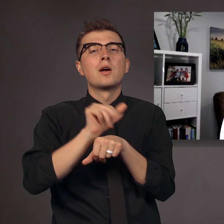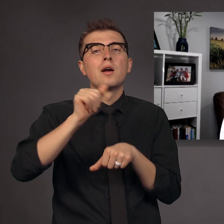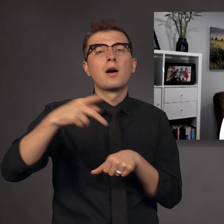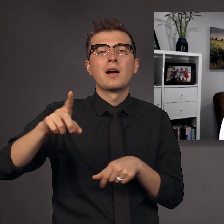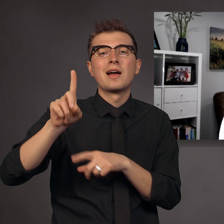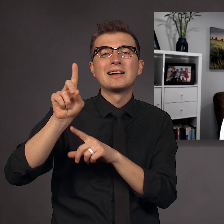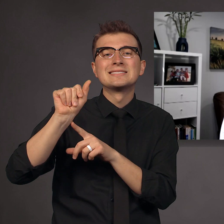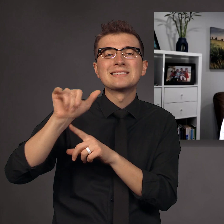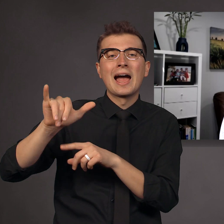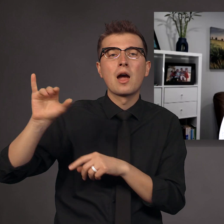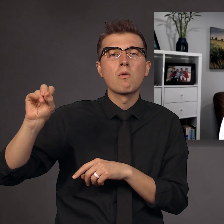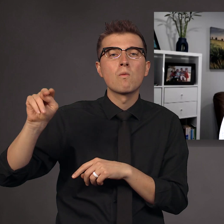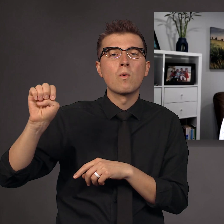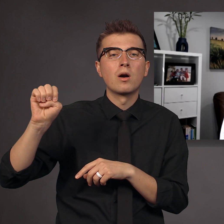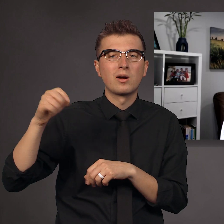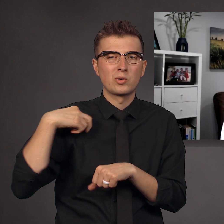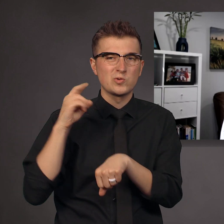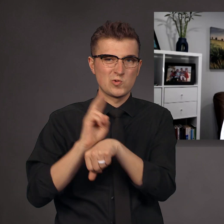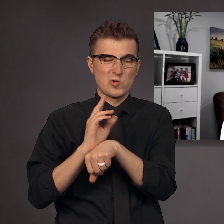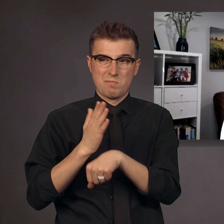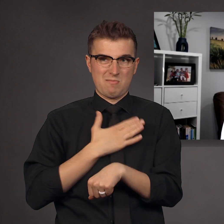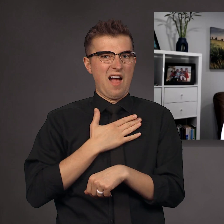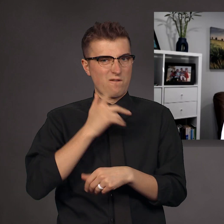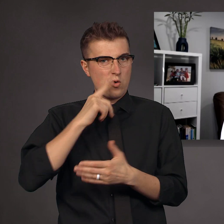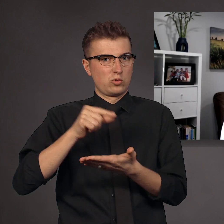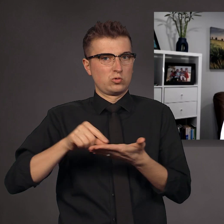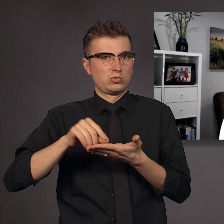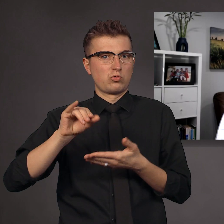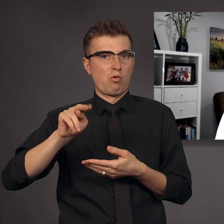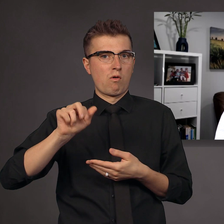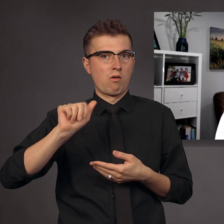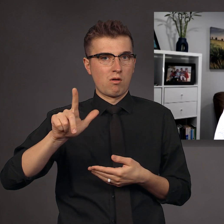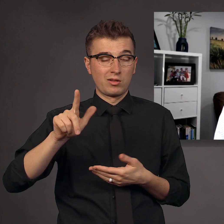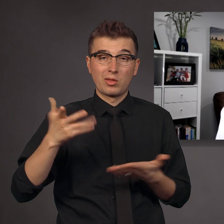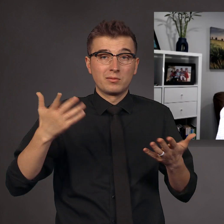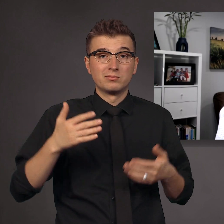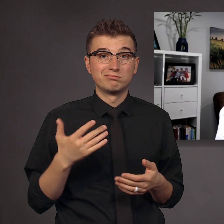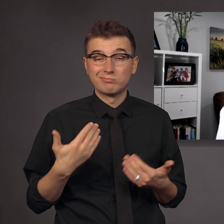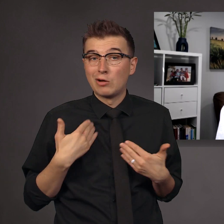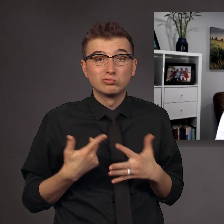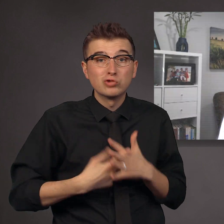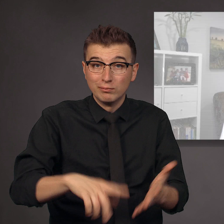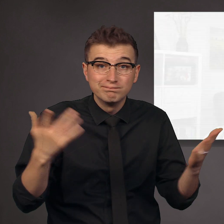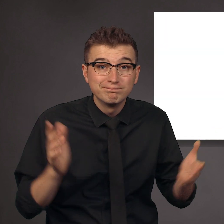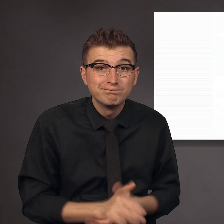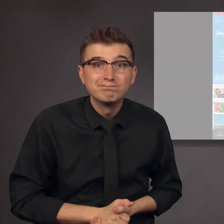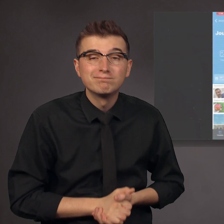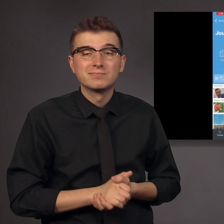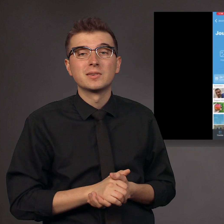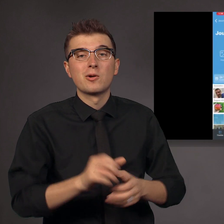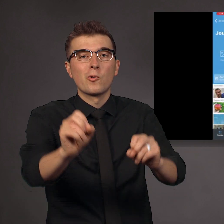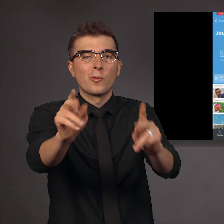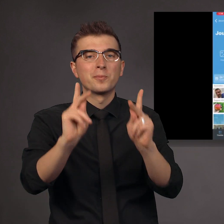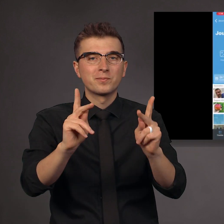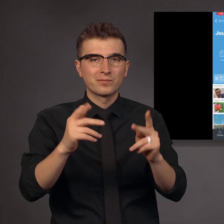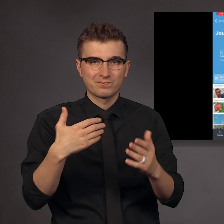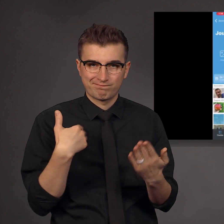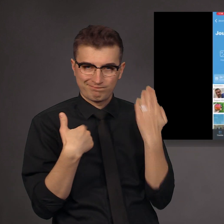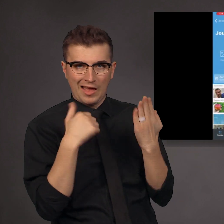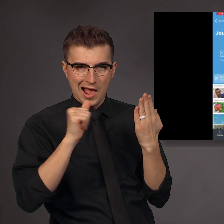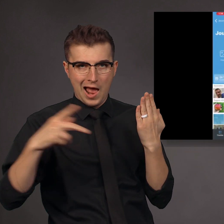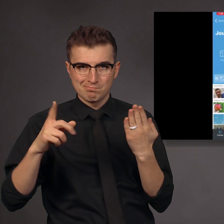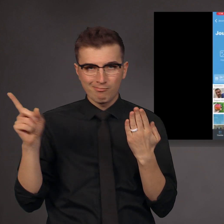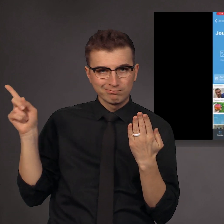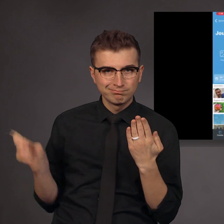Day One. That's where I keep my primary journal. And so let's jump in. All right, I've got my app